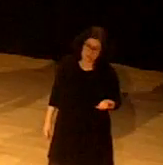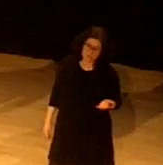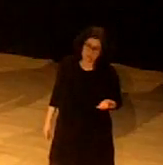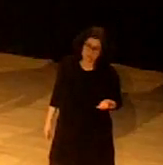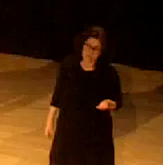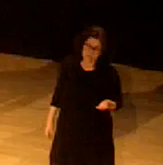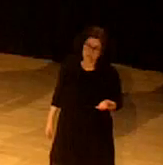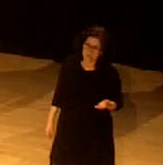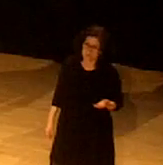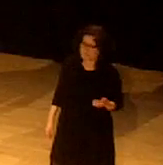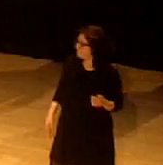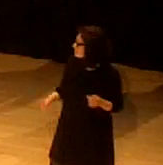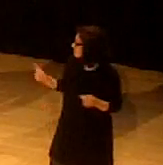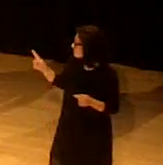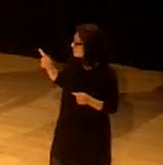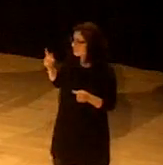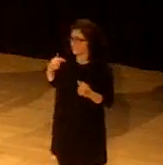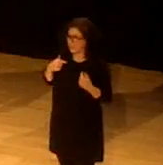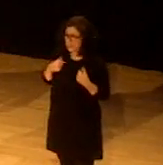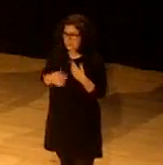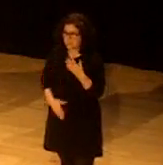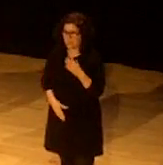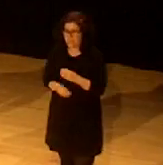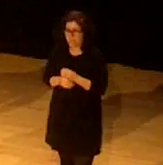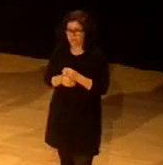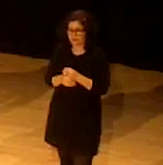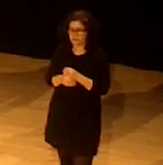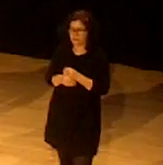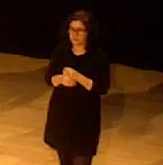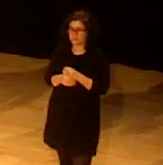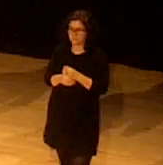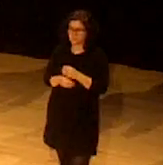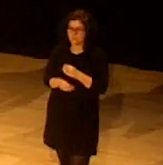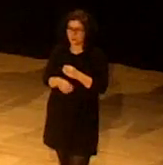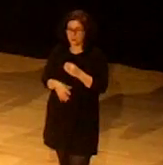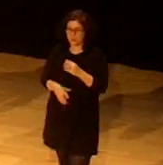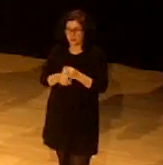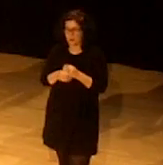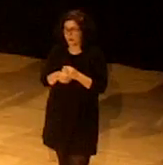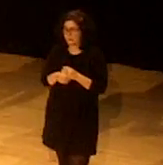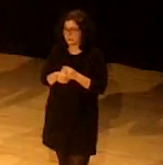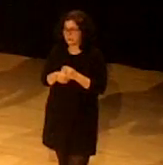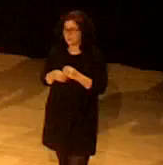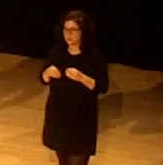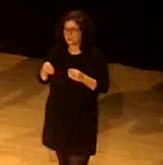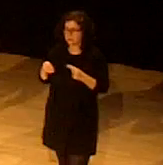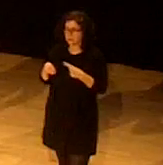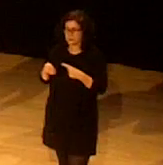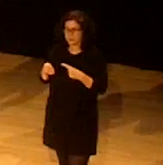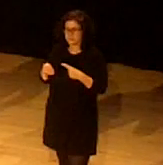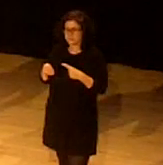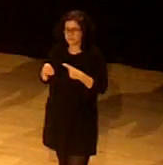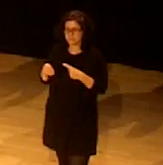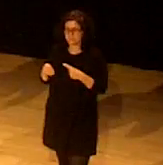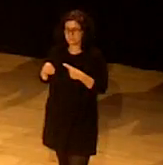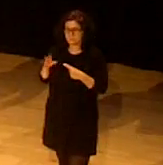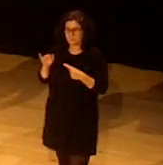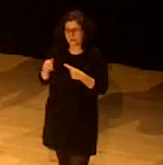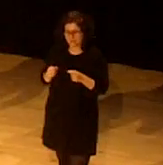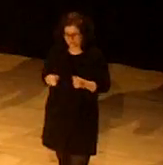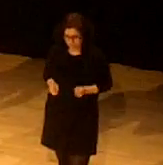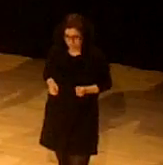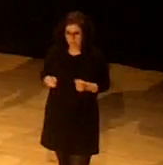Hey, I would just add that I feel like that impulse to blame